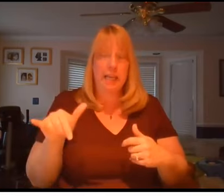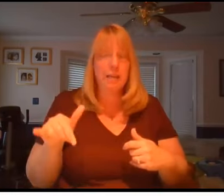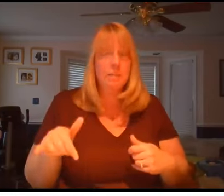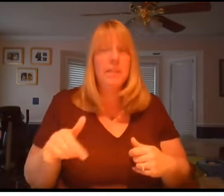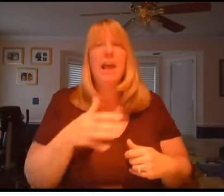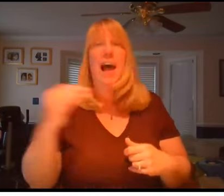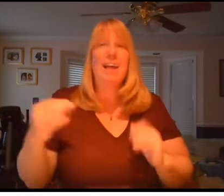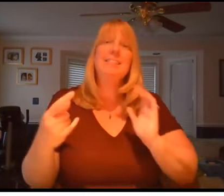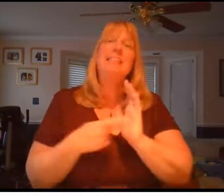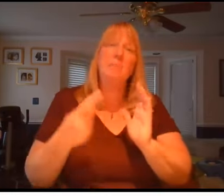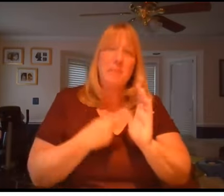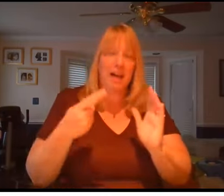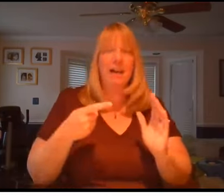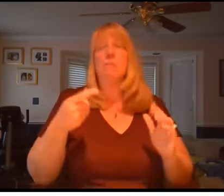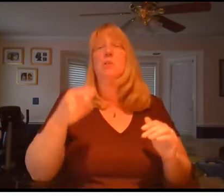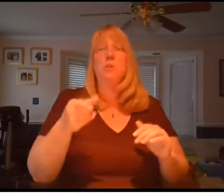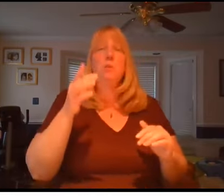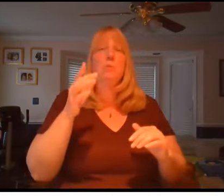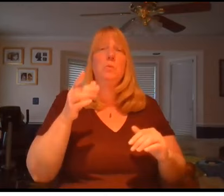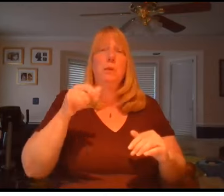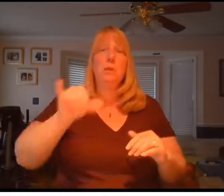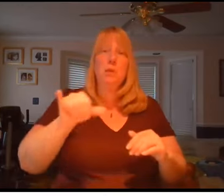fairly quickly, and sometimes